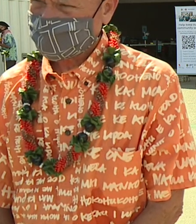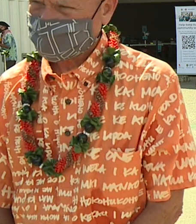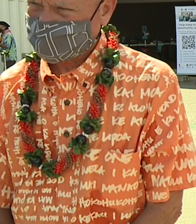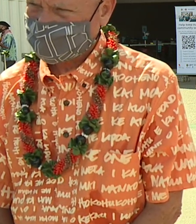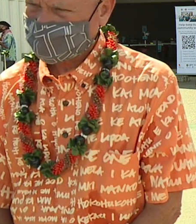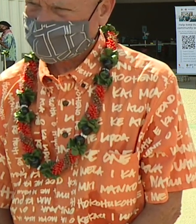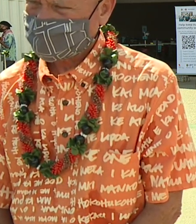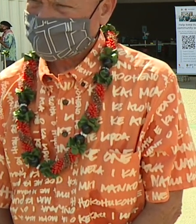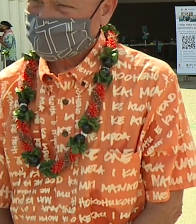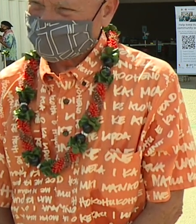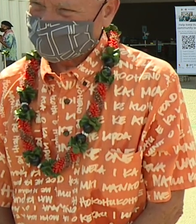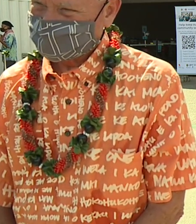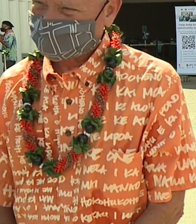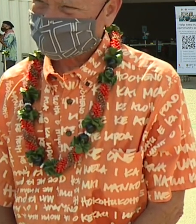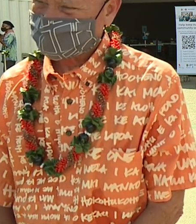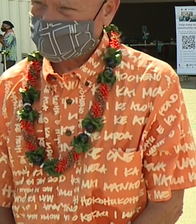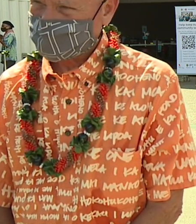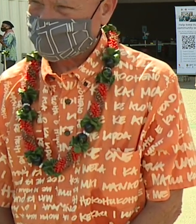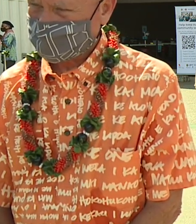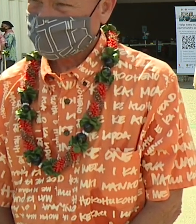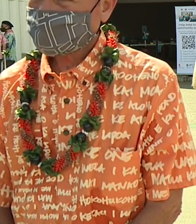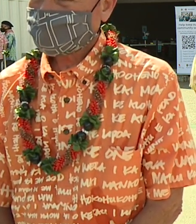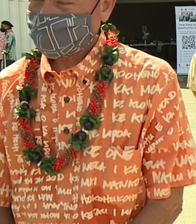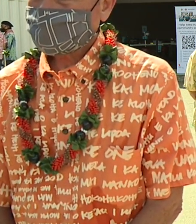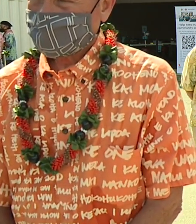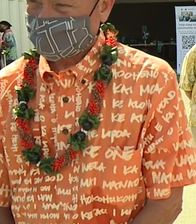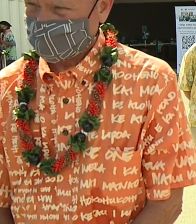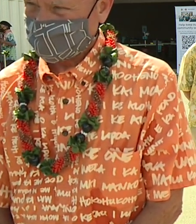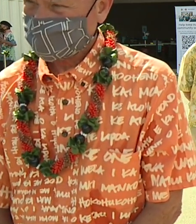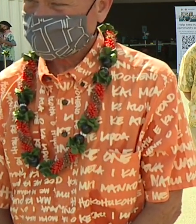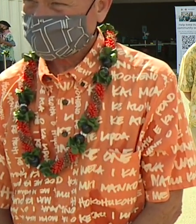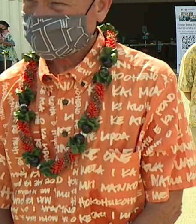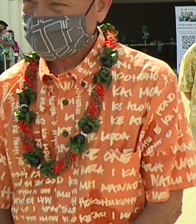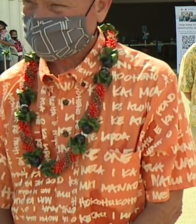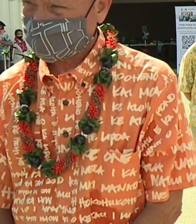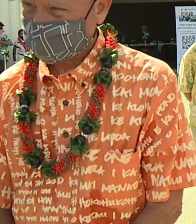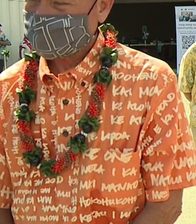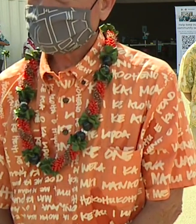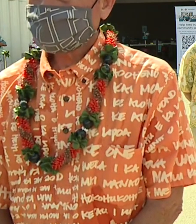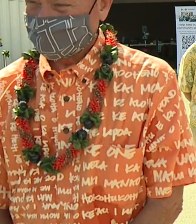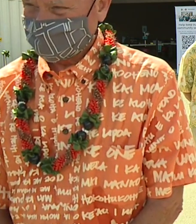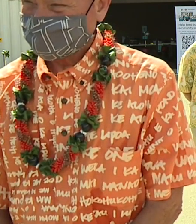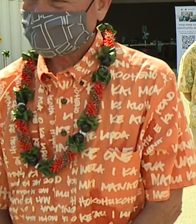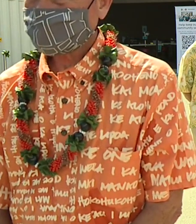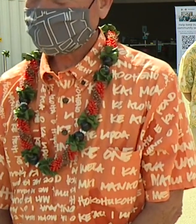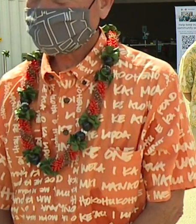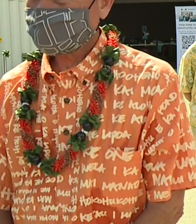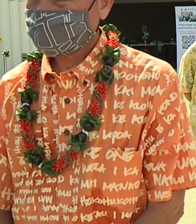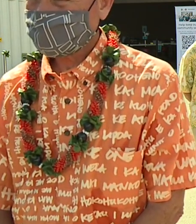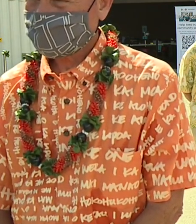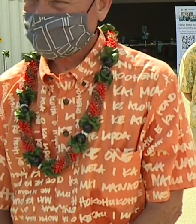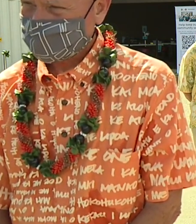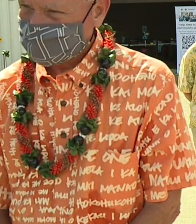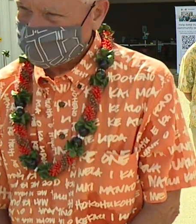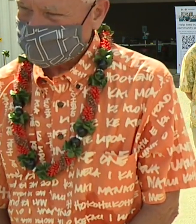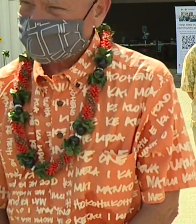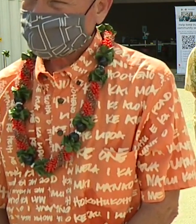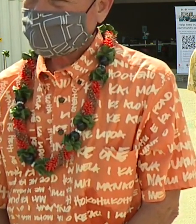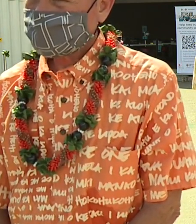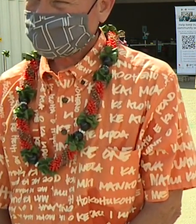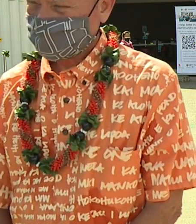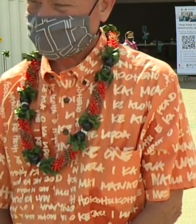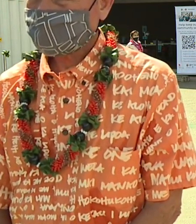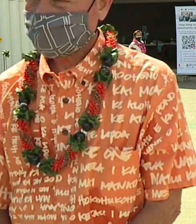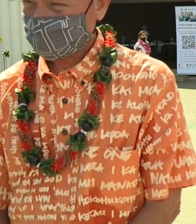really super expensive test, actually over 600. And one more is, you mentioned